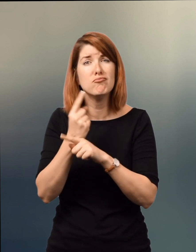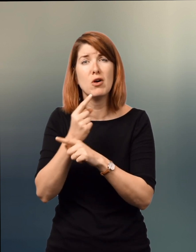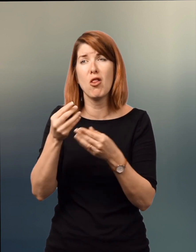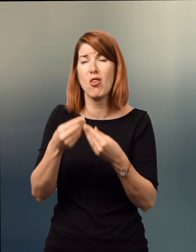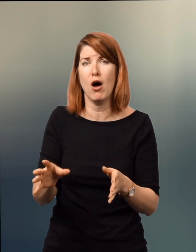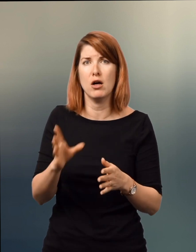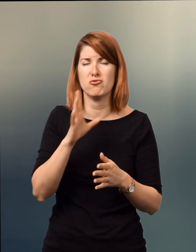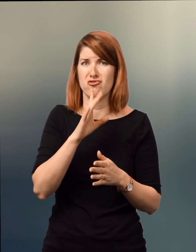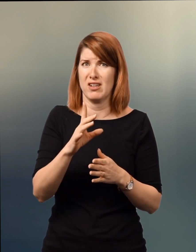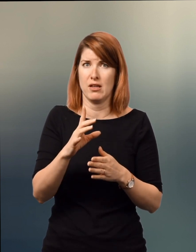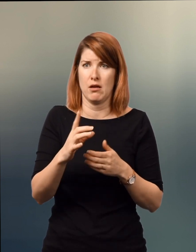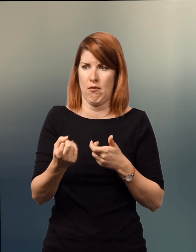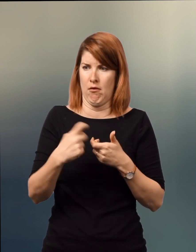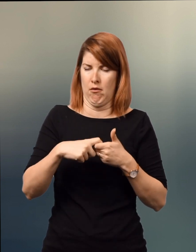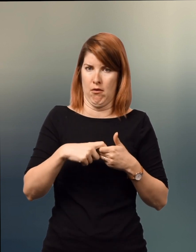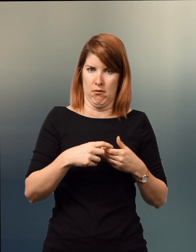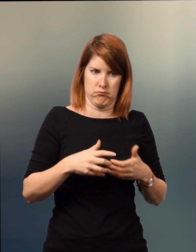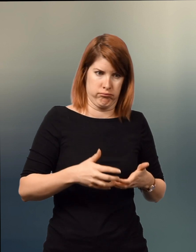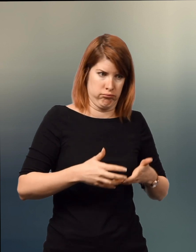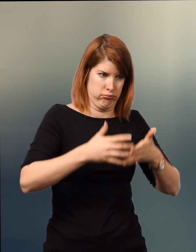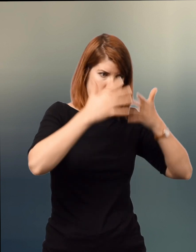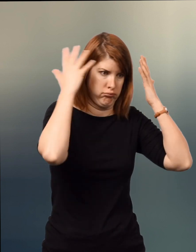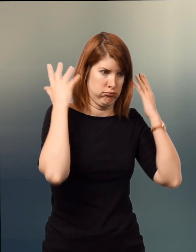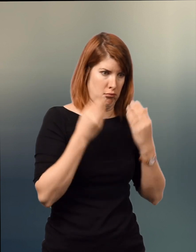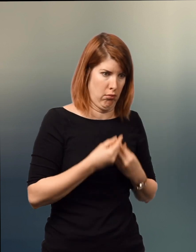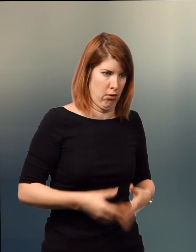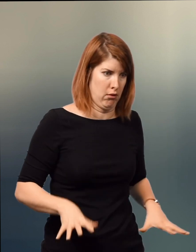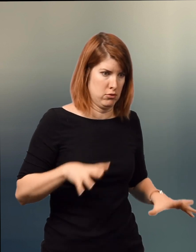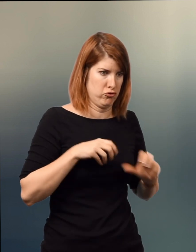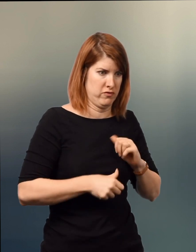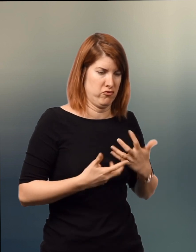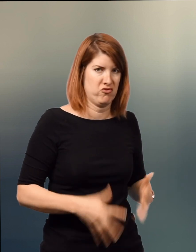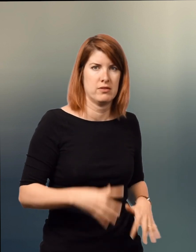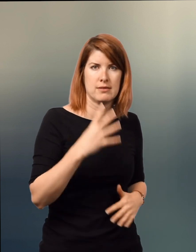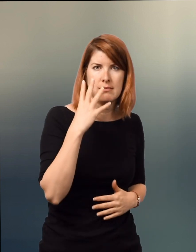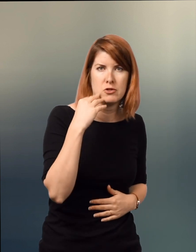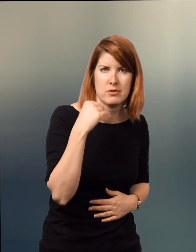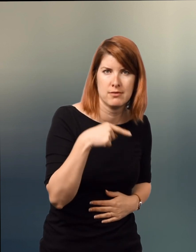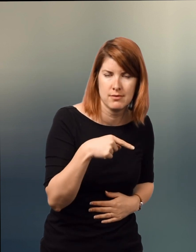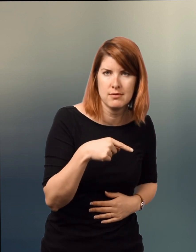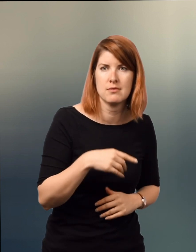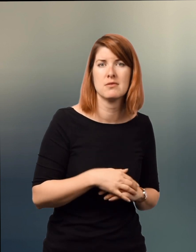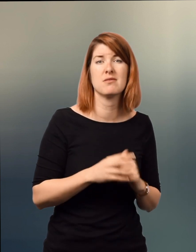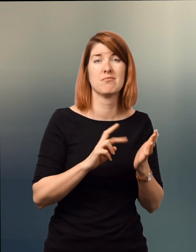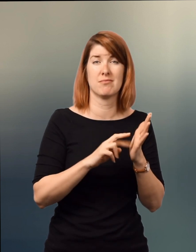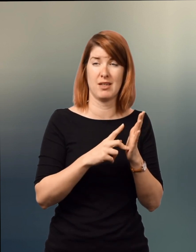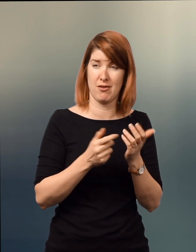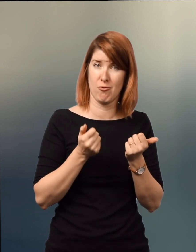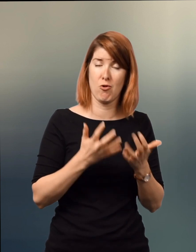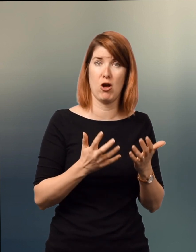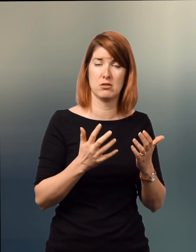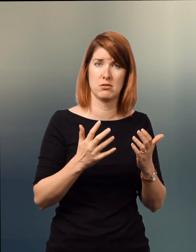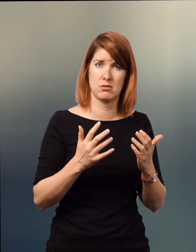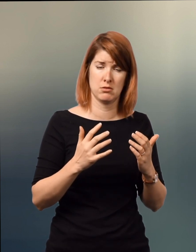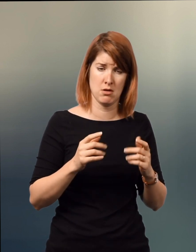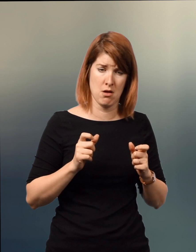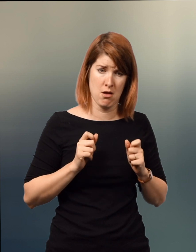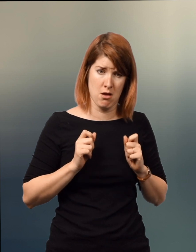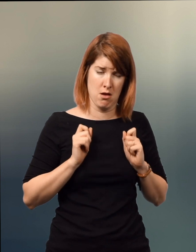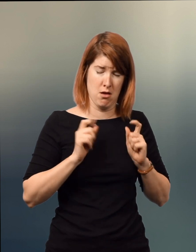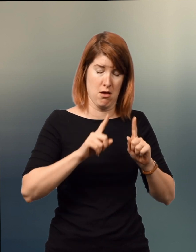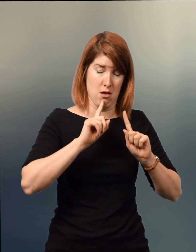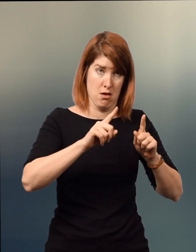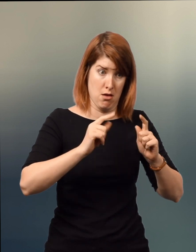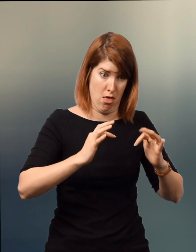losses have the potential to tap into the overwhelming sense of loss that they carry around. As such, they can trigger